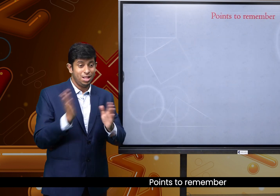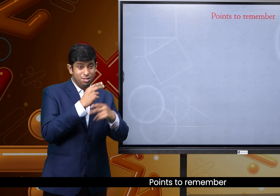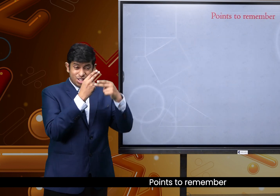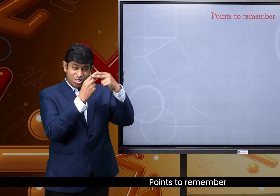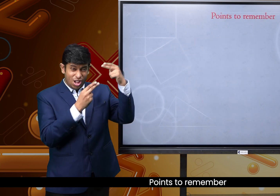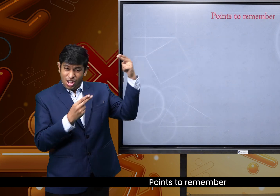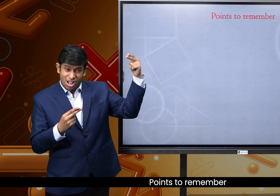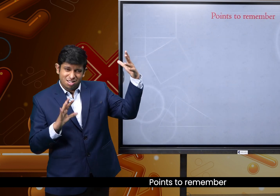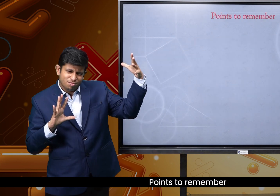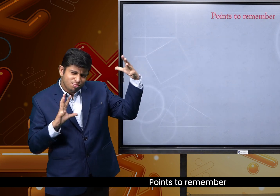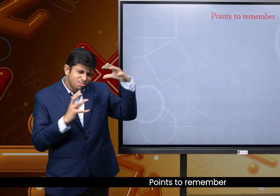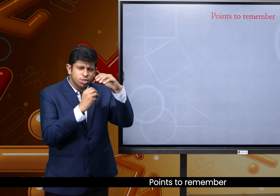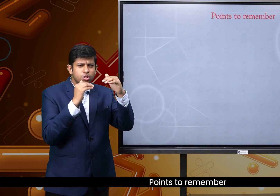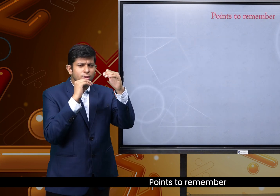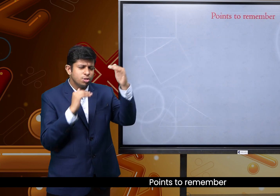Points to remember.